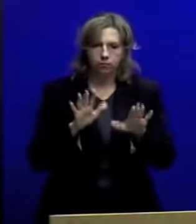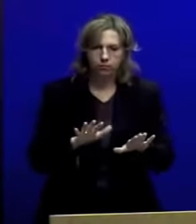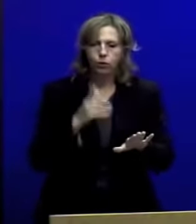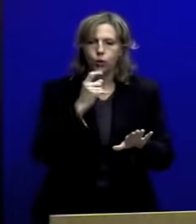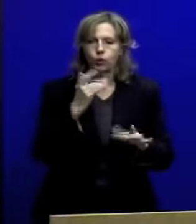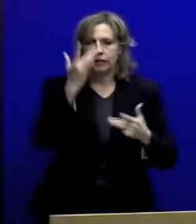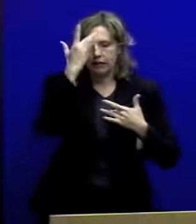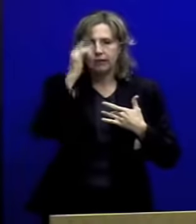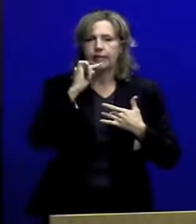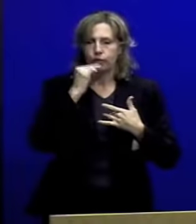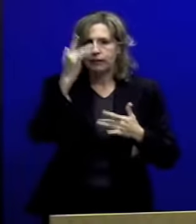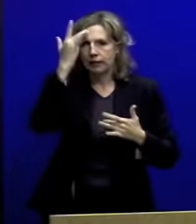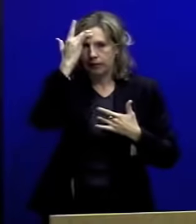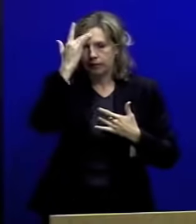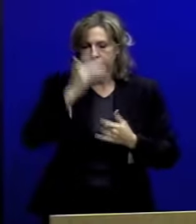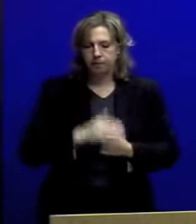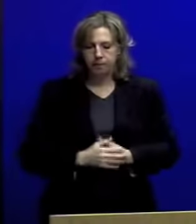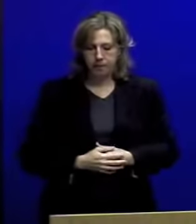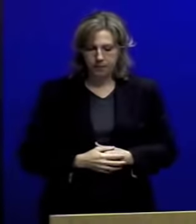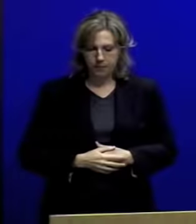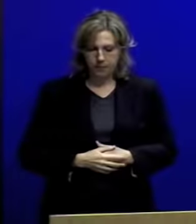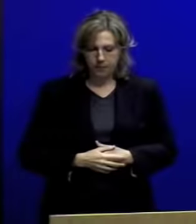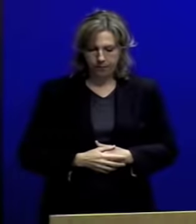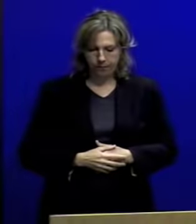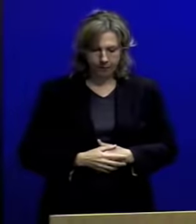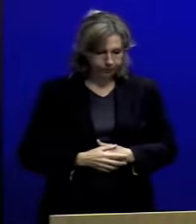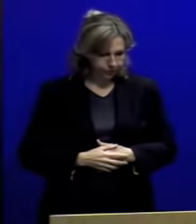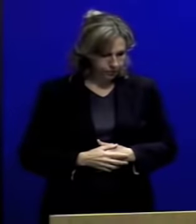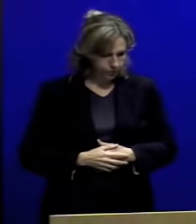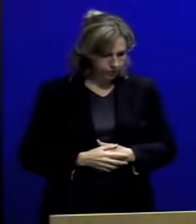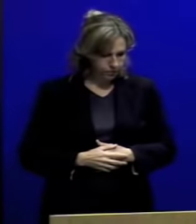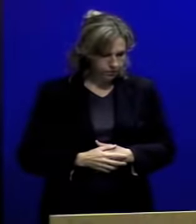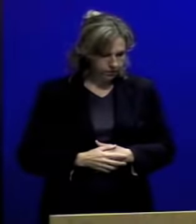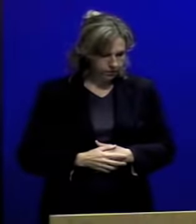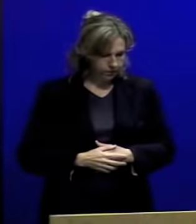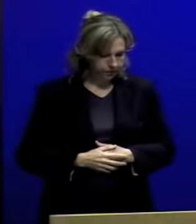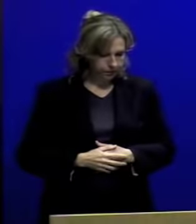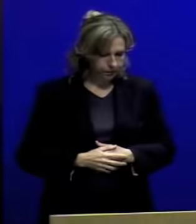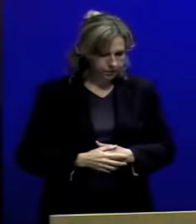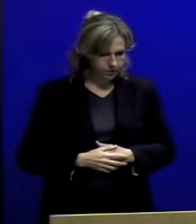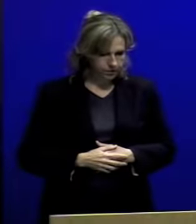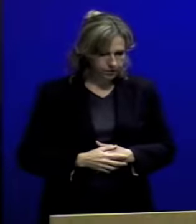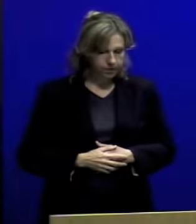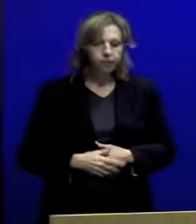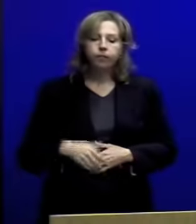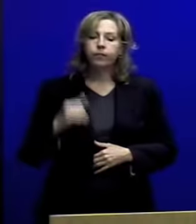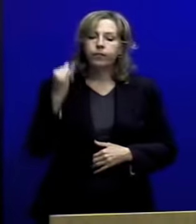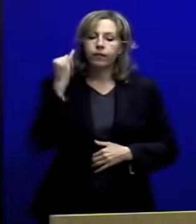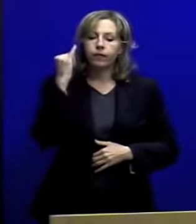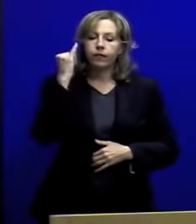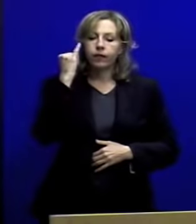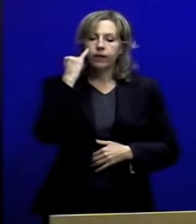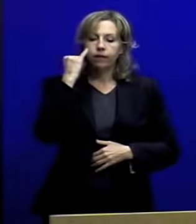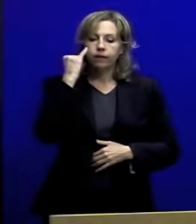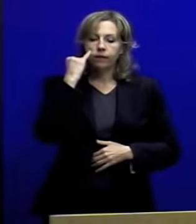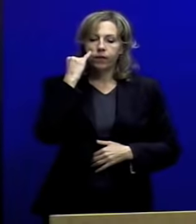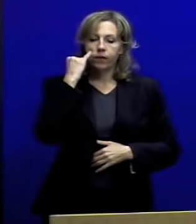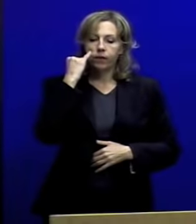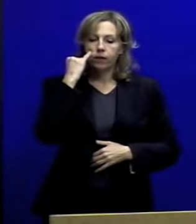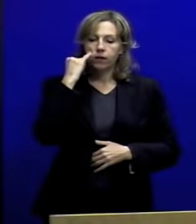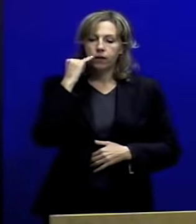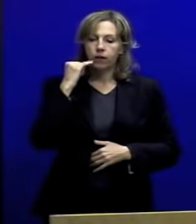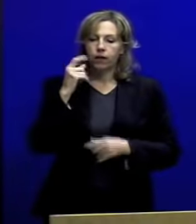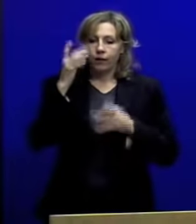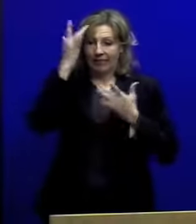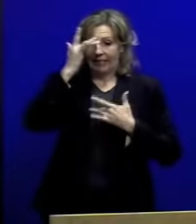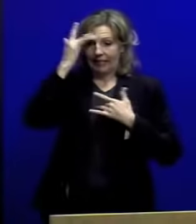If you think about care first directed at the disease and controlling the disease, and then,